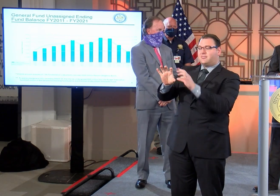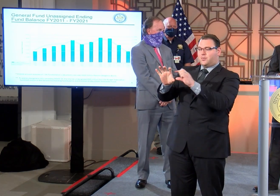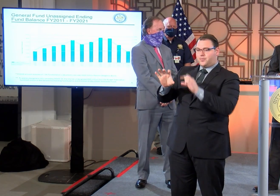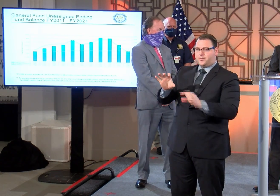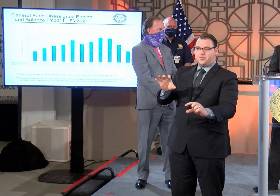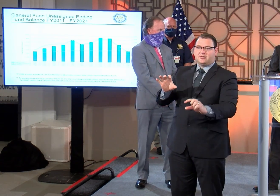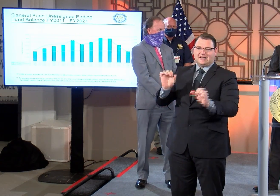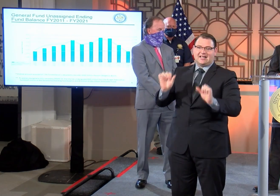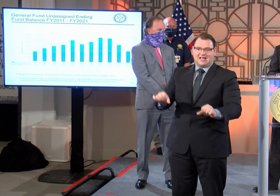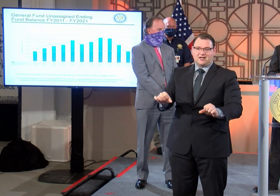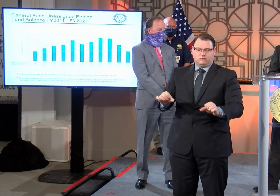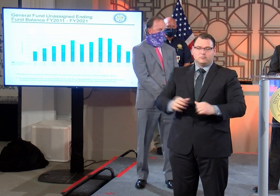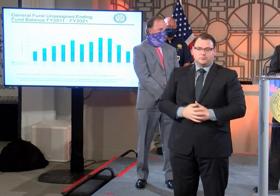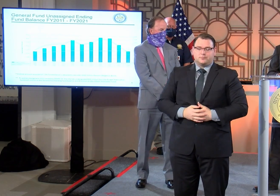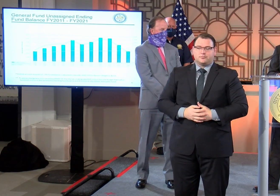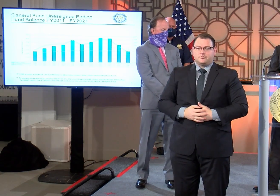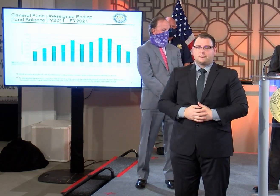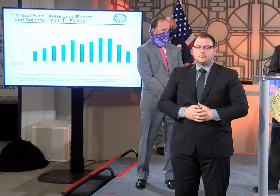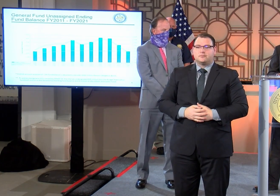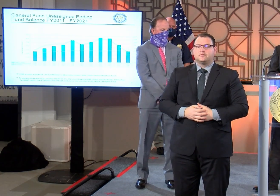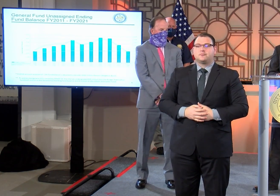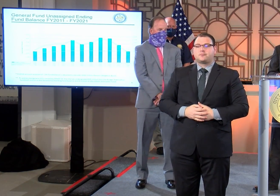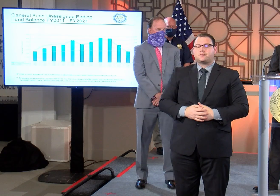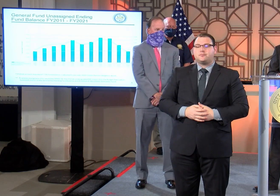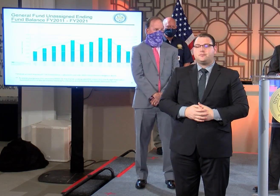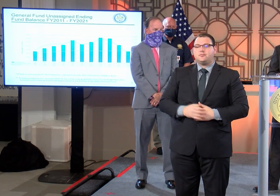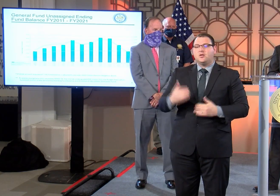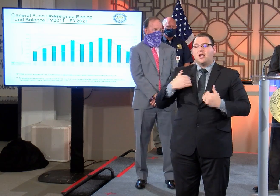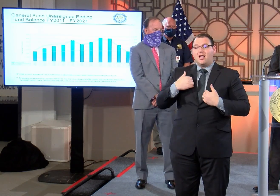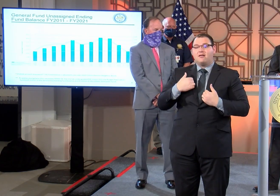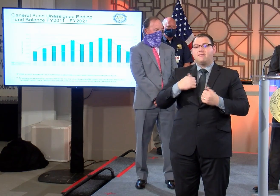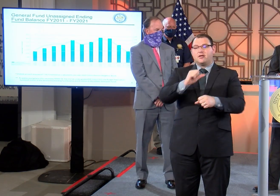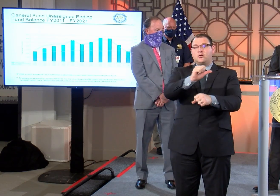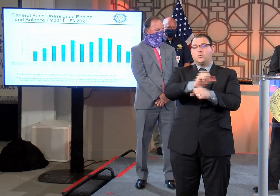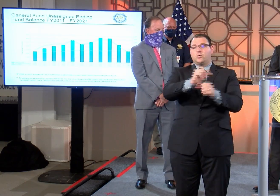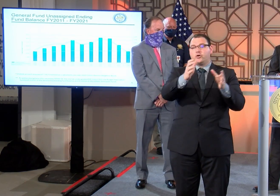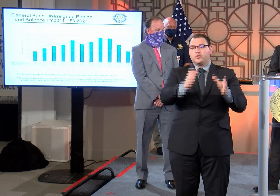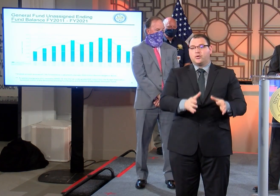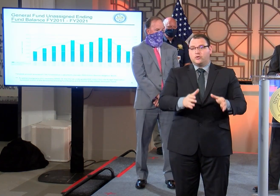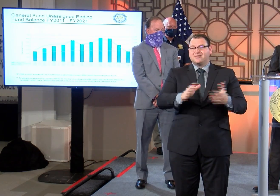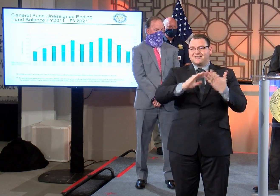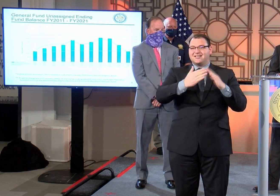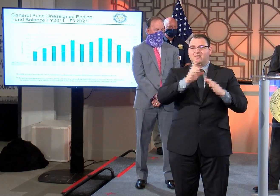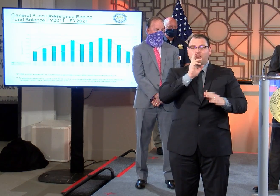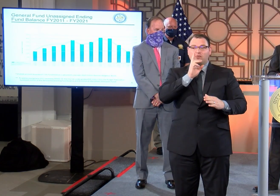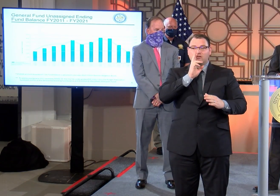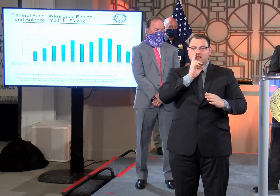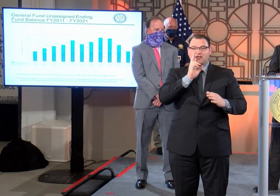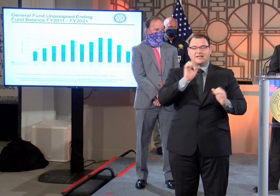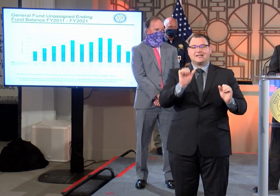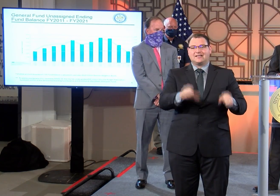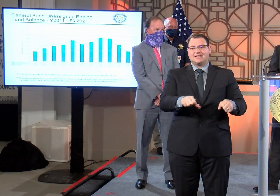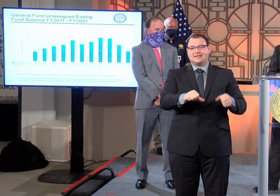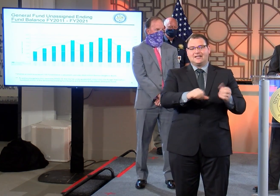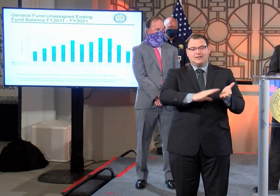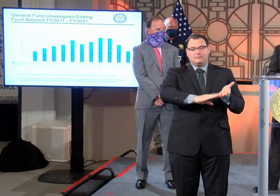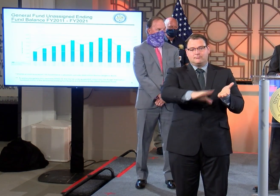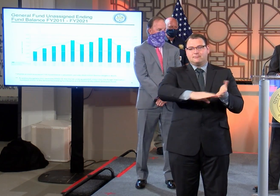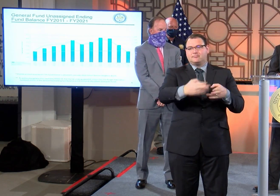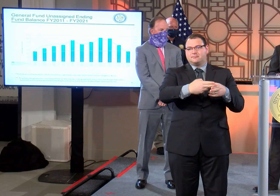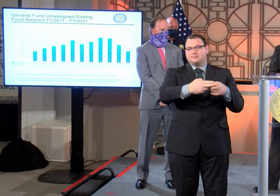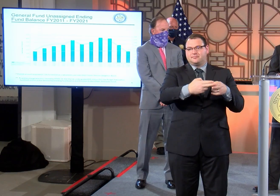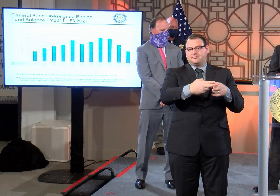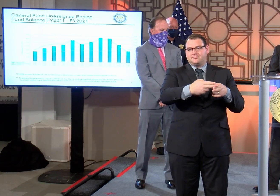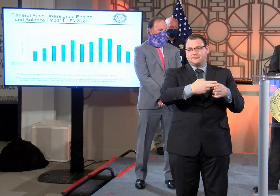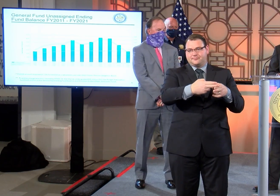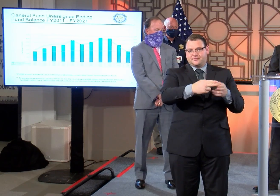do. There will be a number of employee furloughs from the city of Houston. We anticipate that about